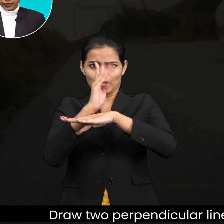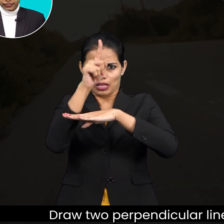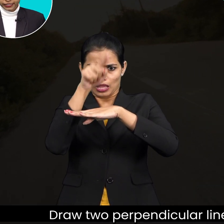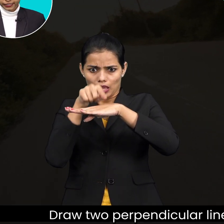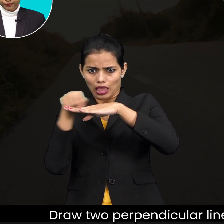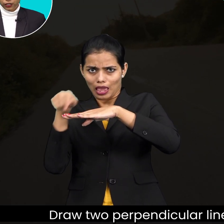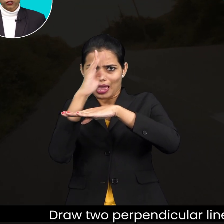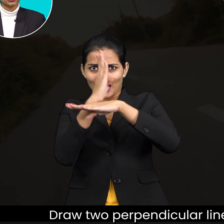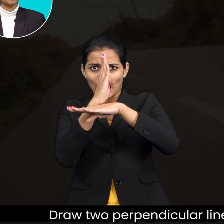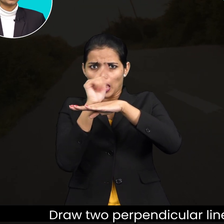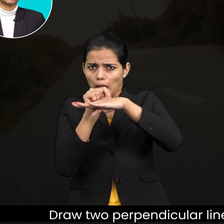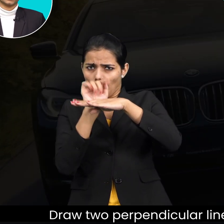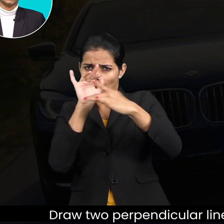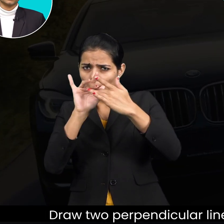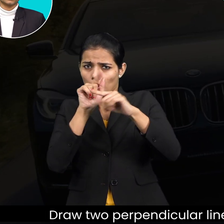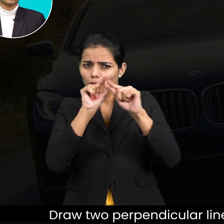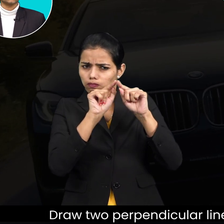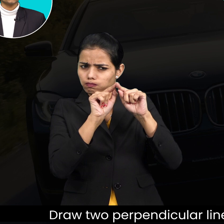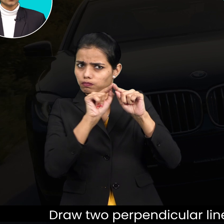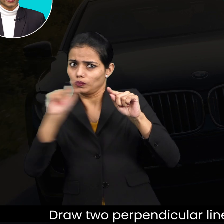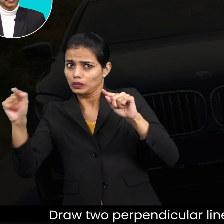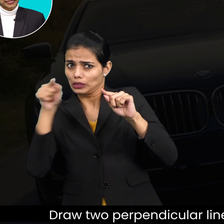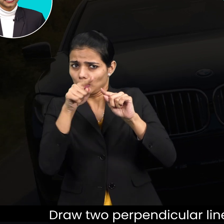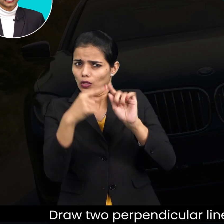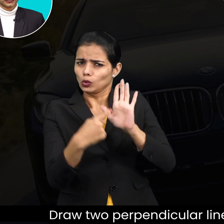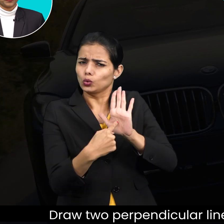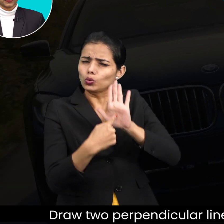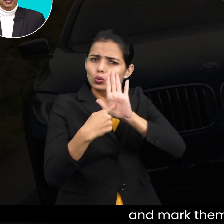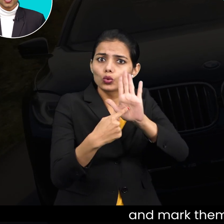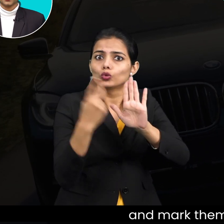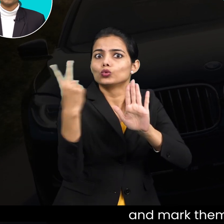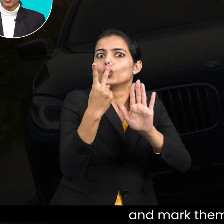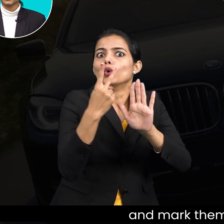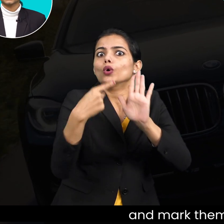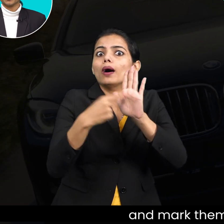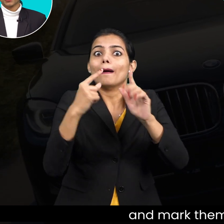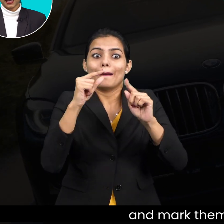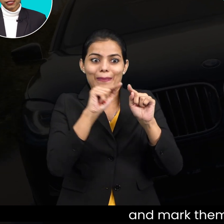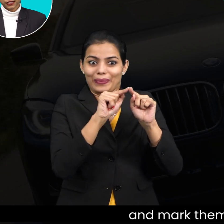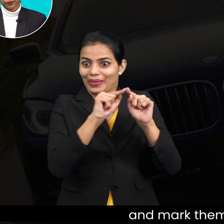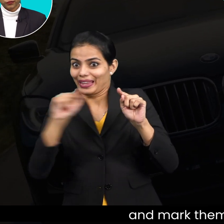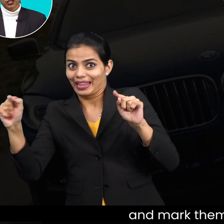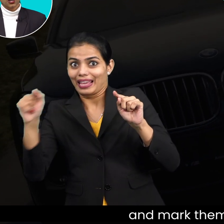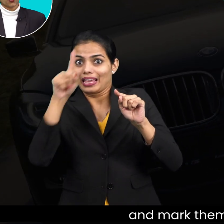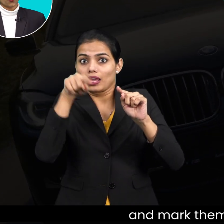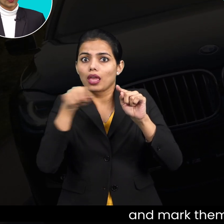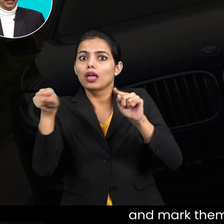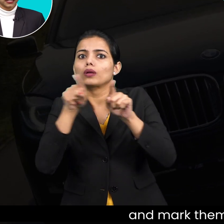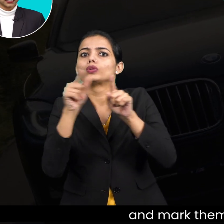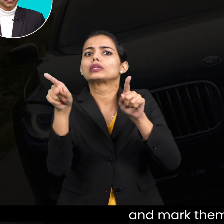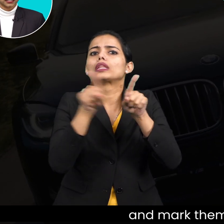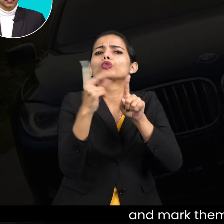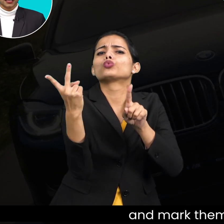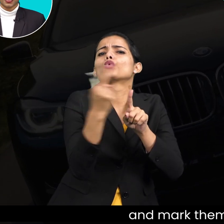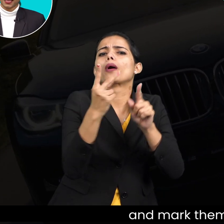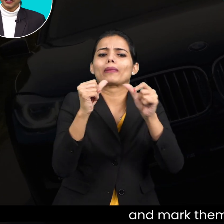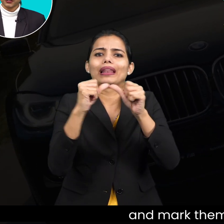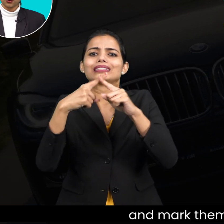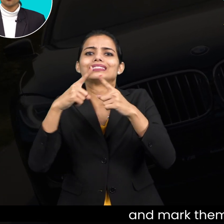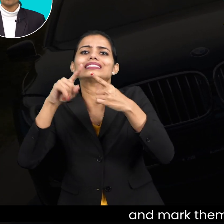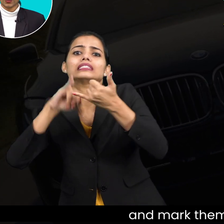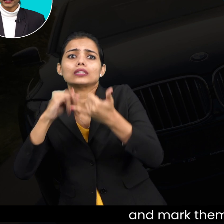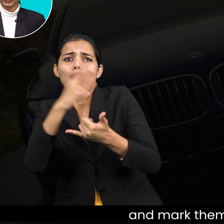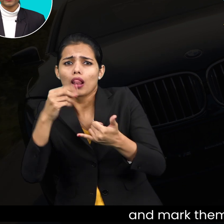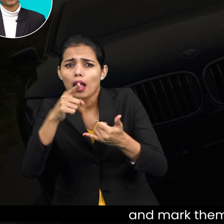perpendicular lines to represent the two axes and mark them as OX